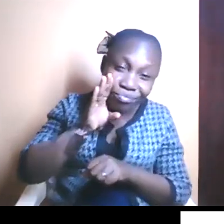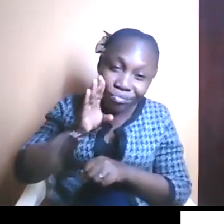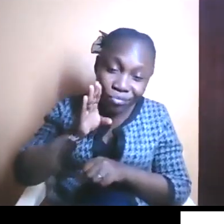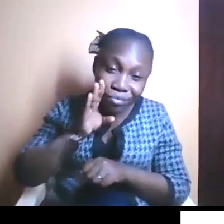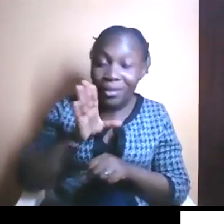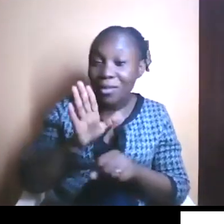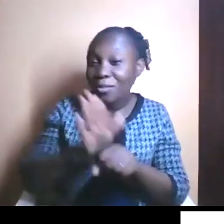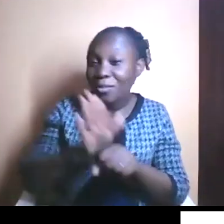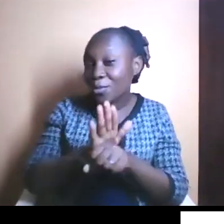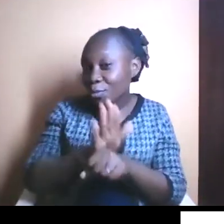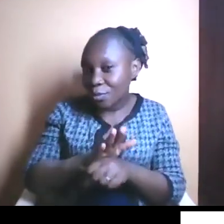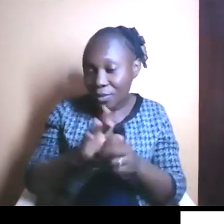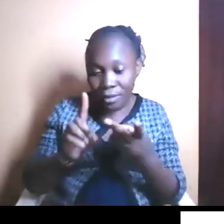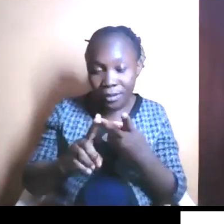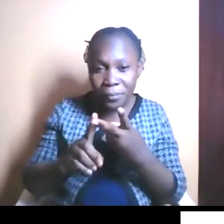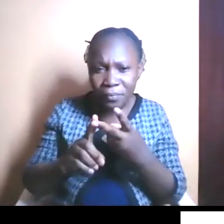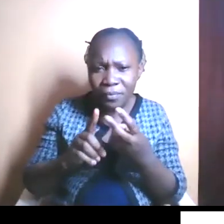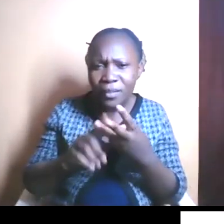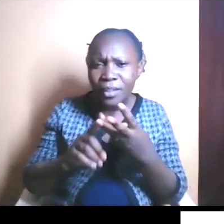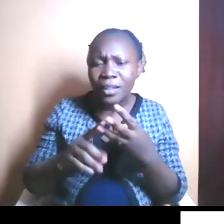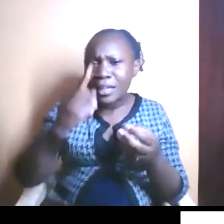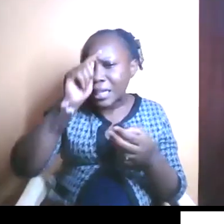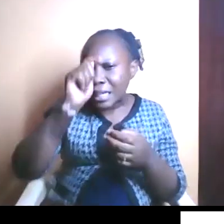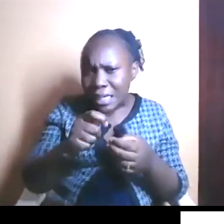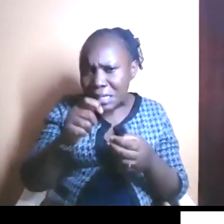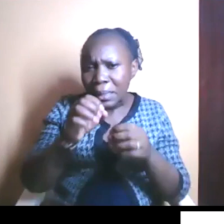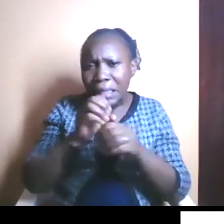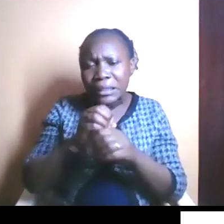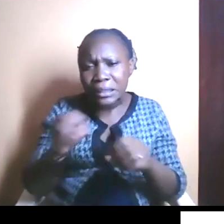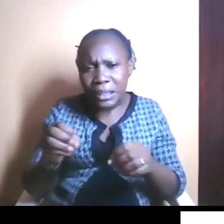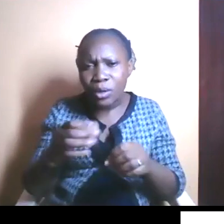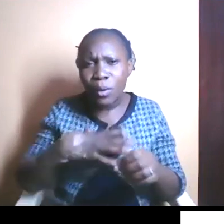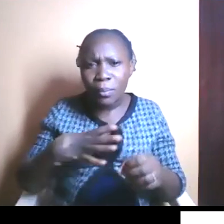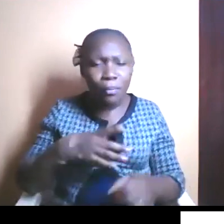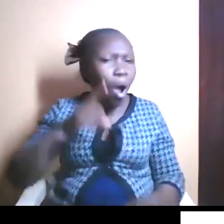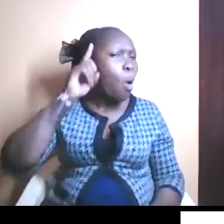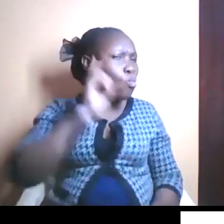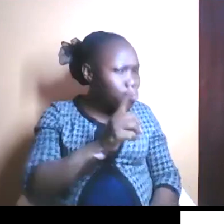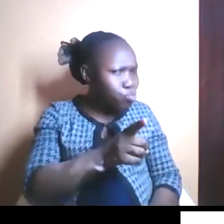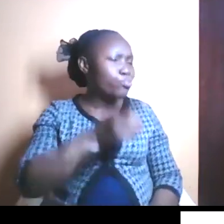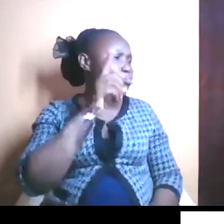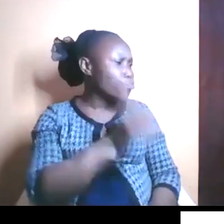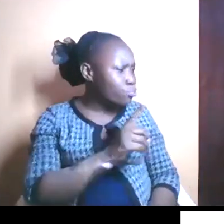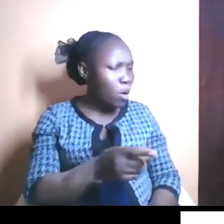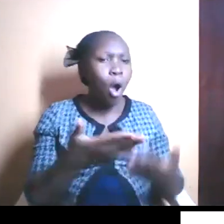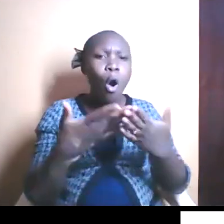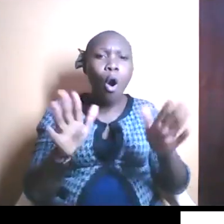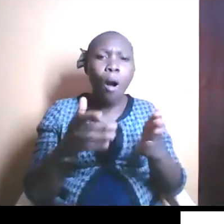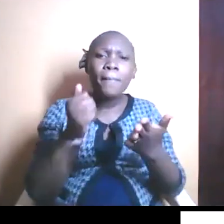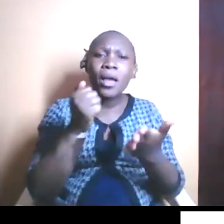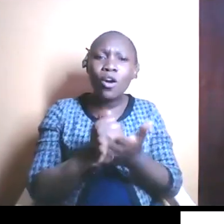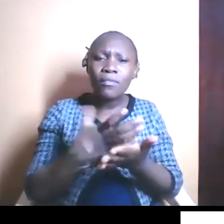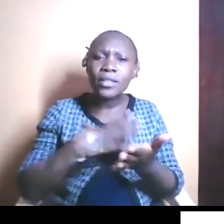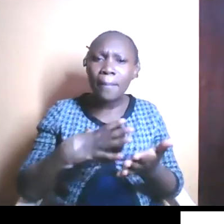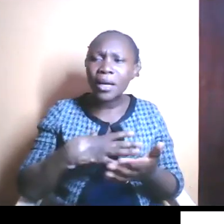of disrespect, bickering, backbiting, reprimanding, open office, you know, somebody is not being called aside, they're